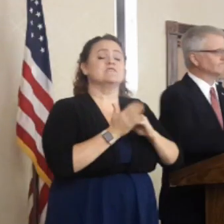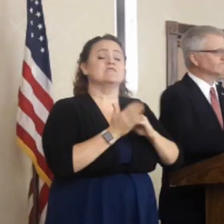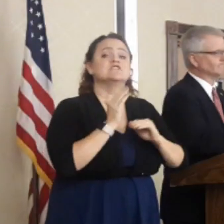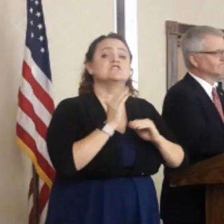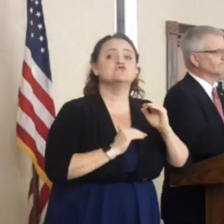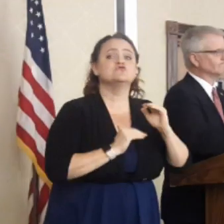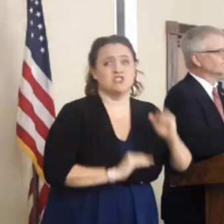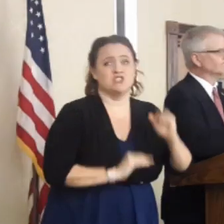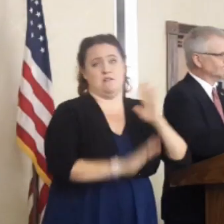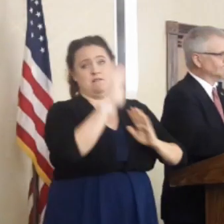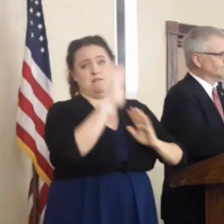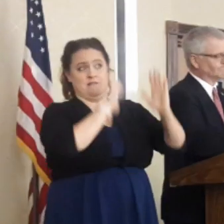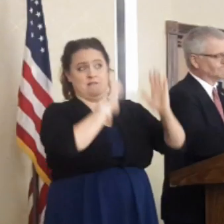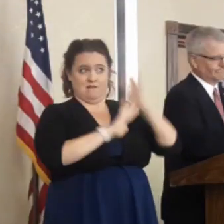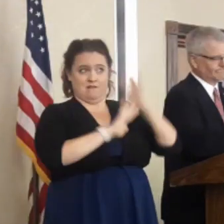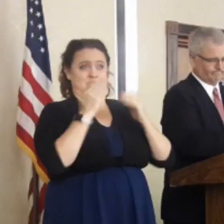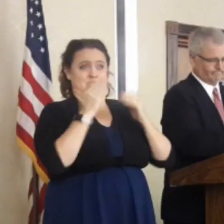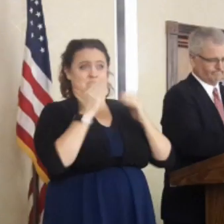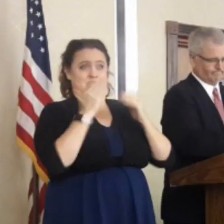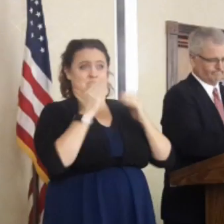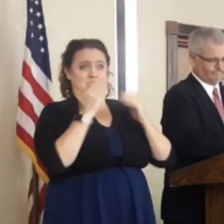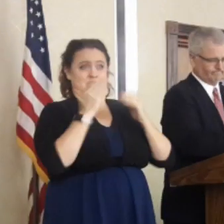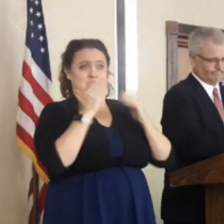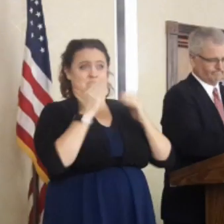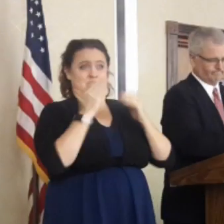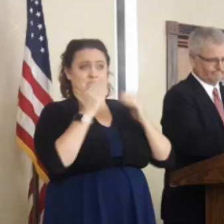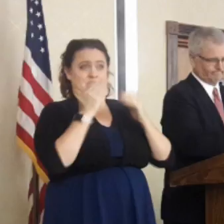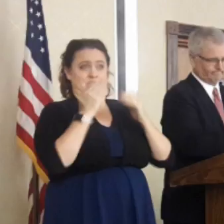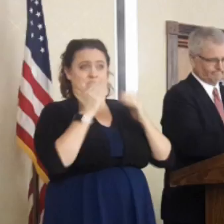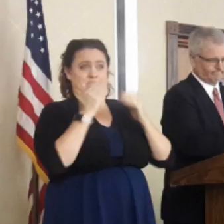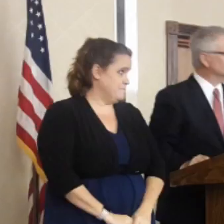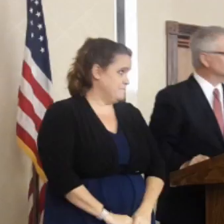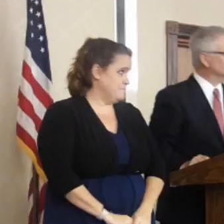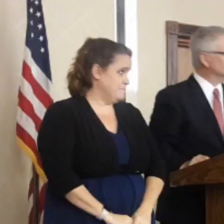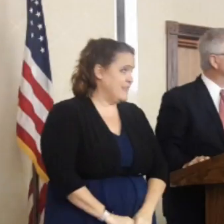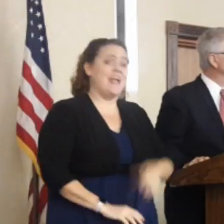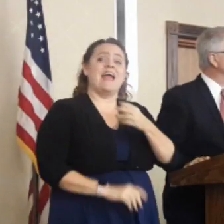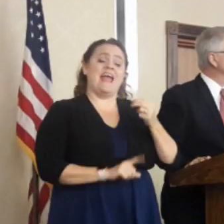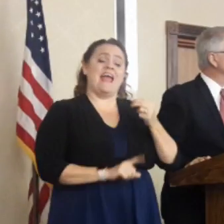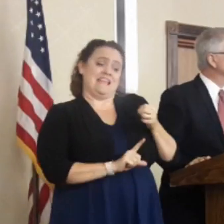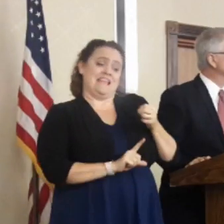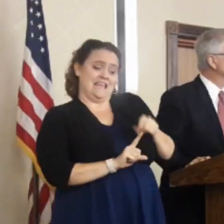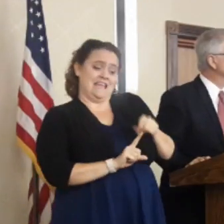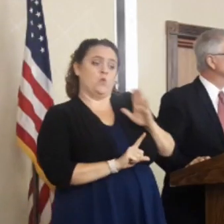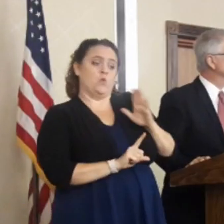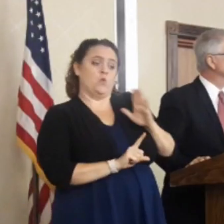Think about that one. And he'll be the first Hispanic